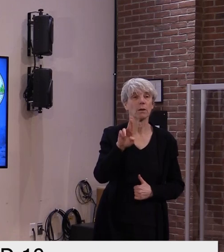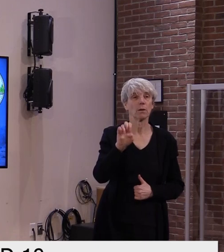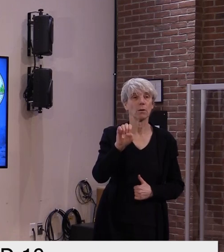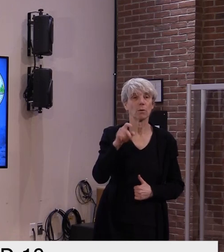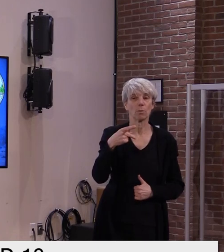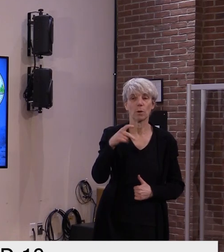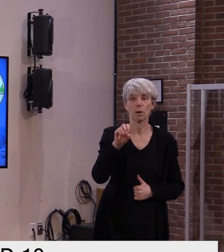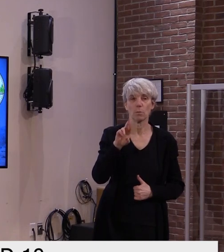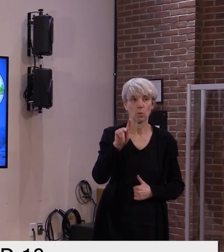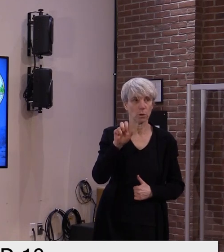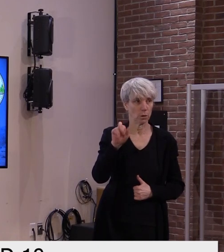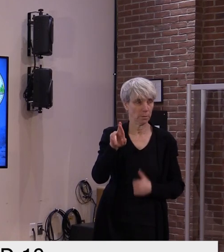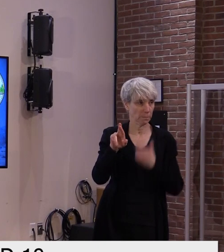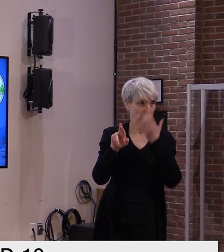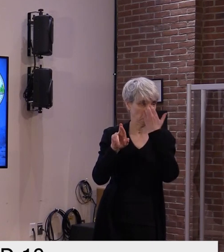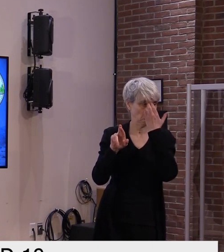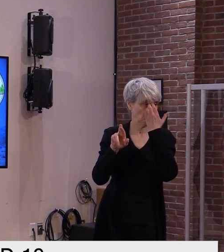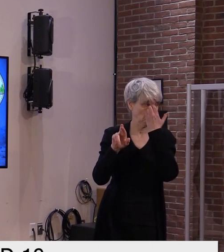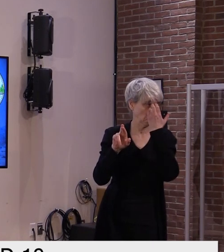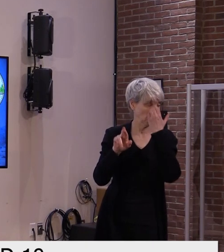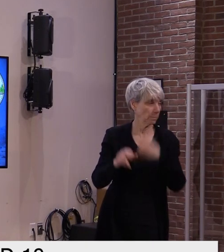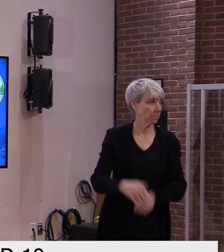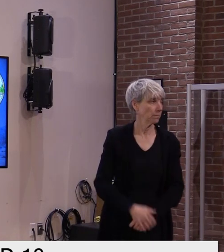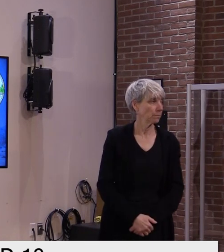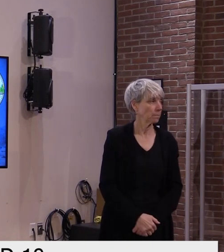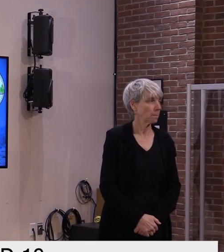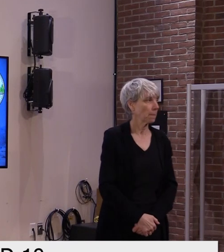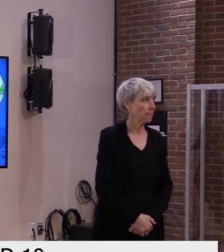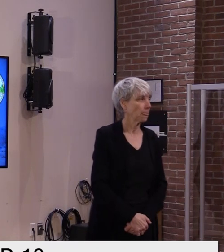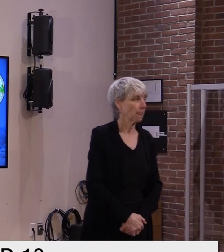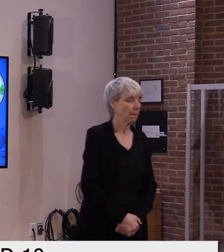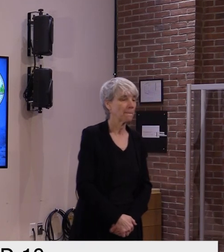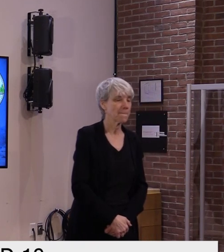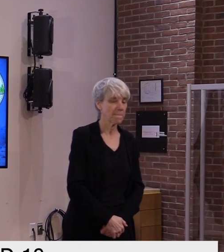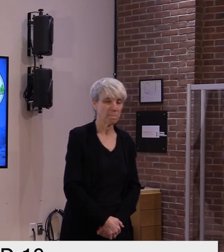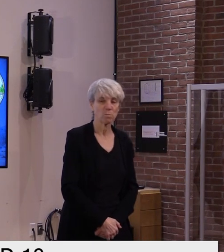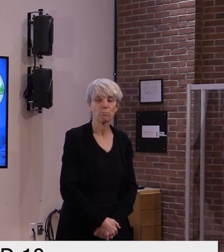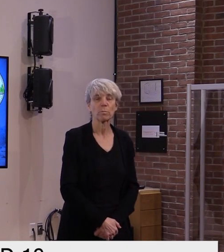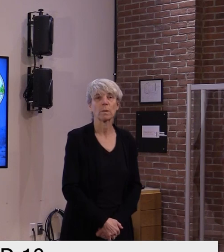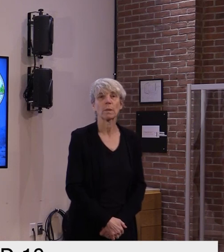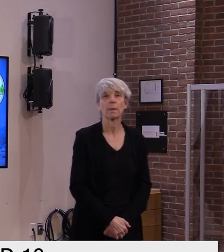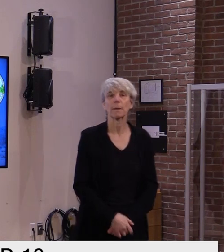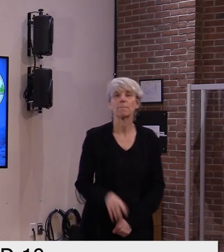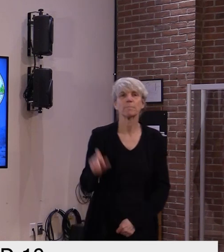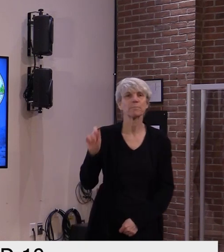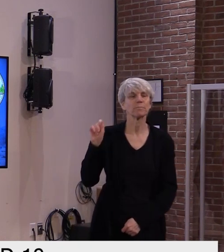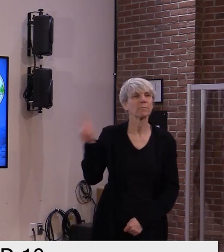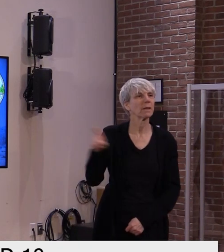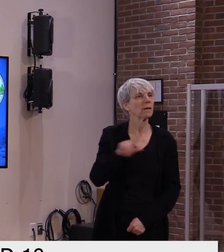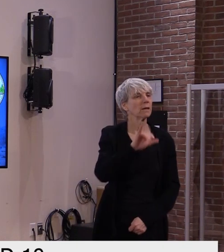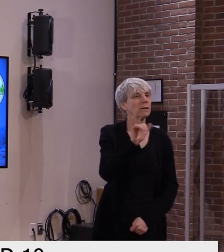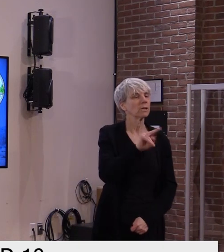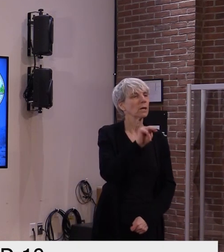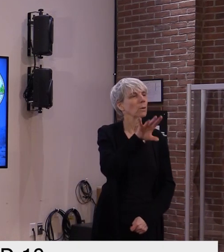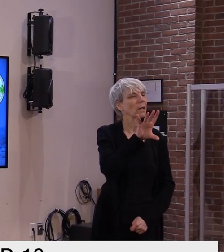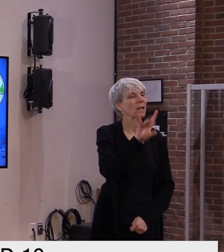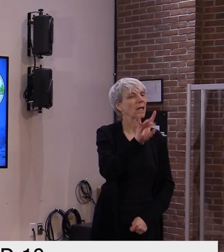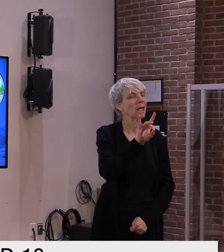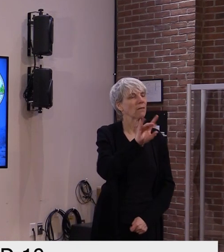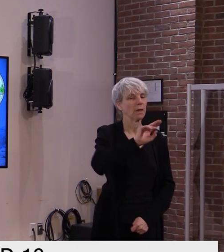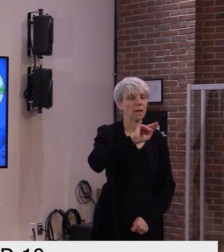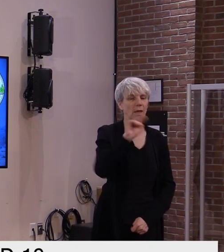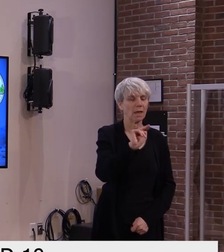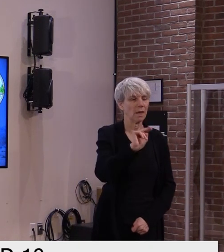Hello, I'd like to ask Secretary Smith and Secretary French about their responses to a January 8th release from the Vermont NEA that questioned why